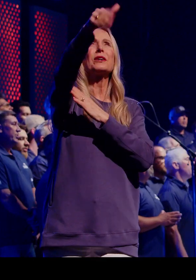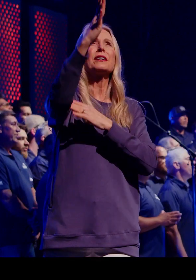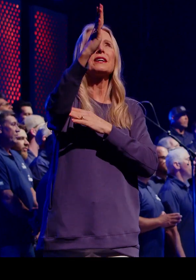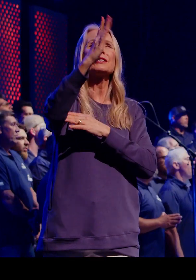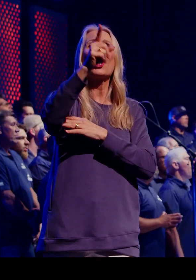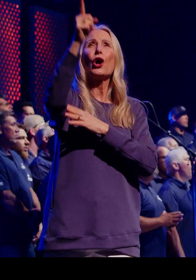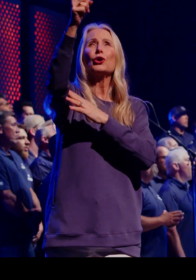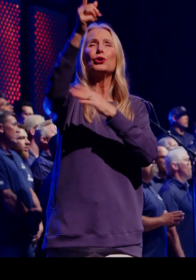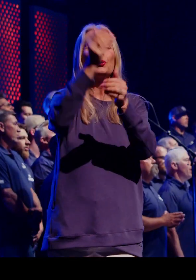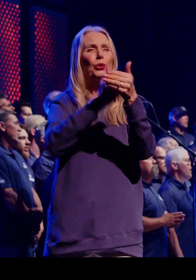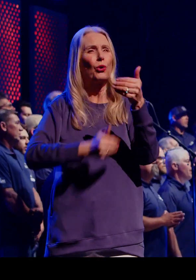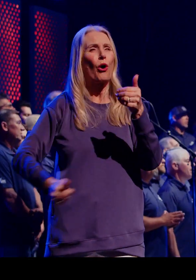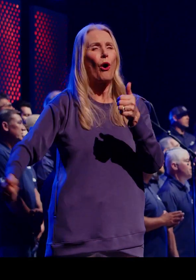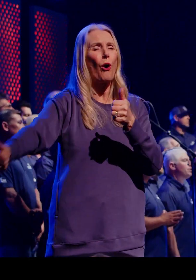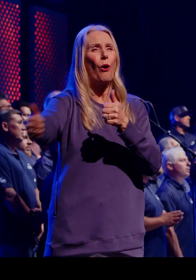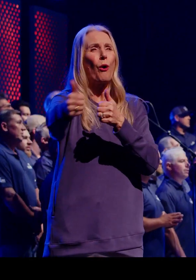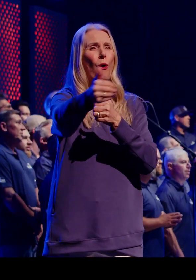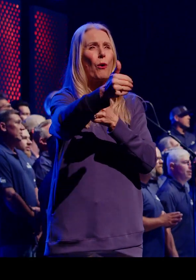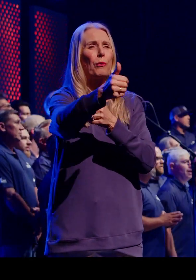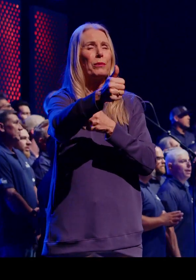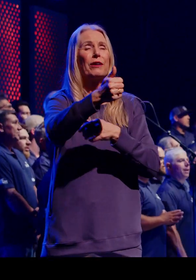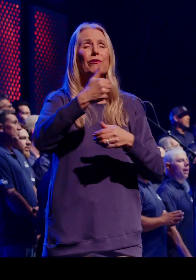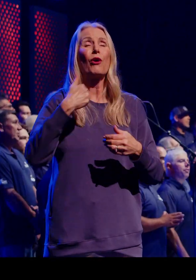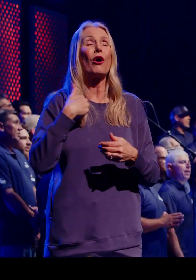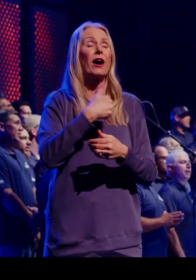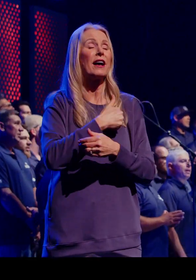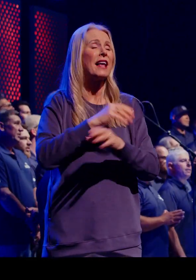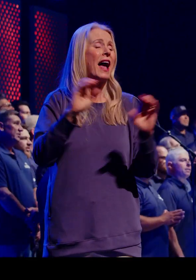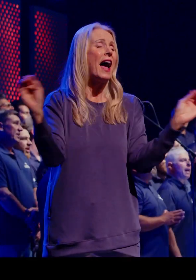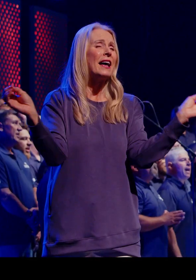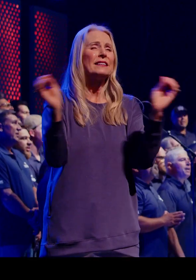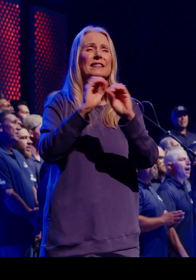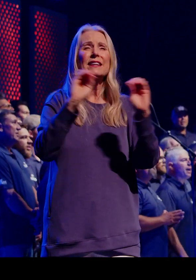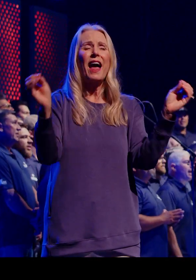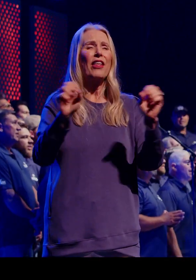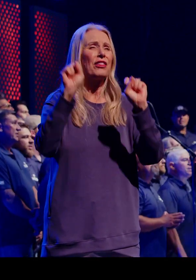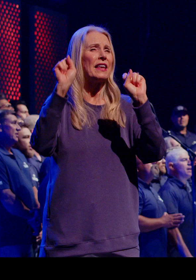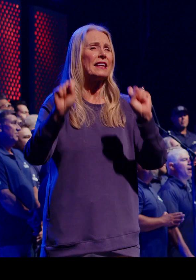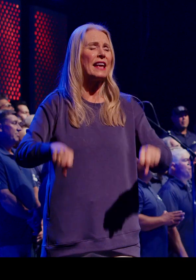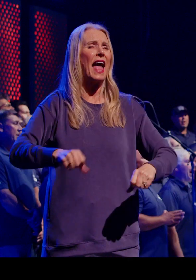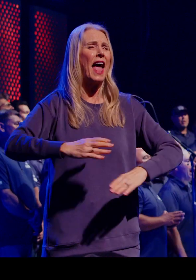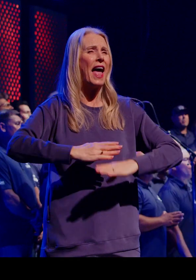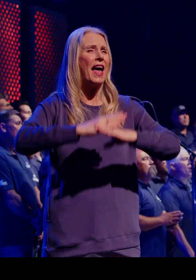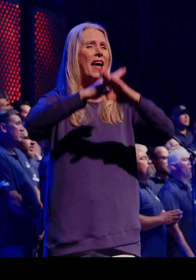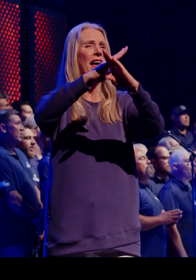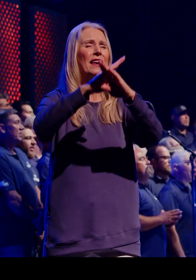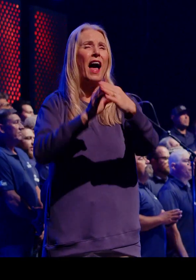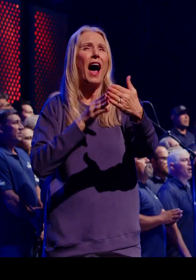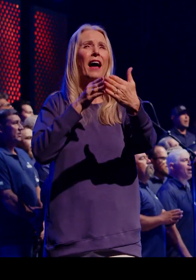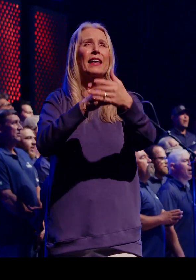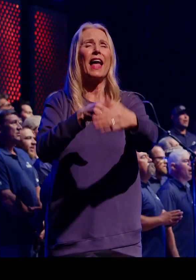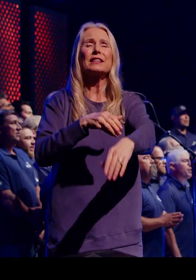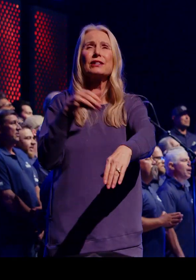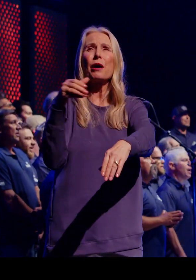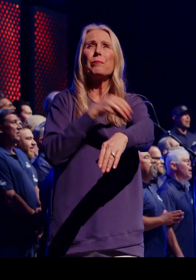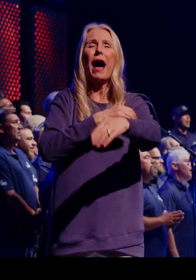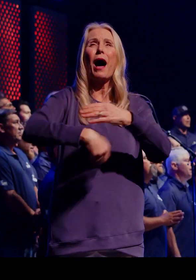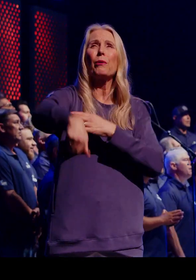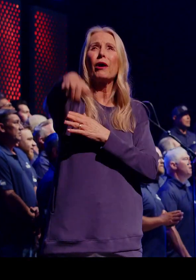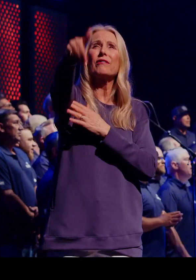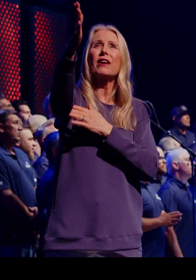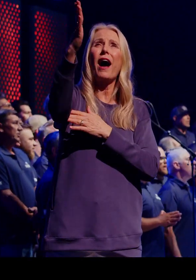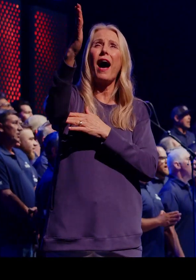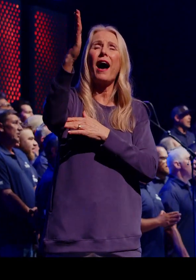you go before us. Nothing can stand against the power of our